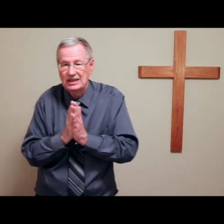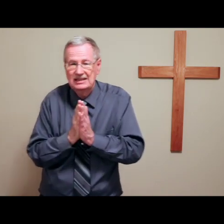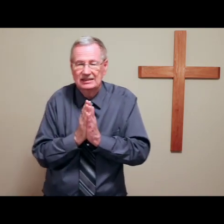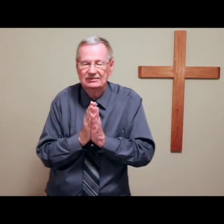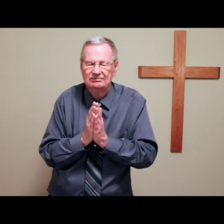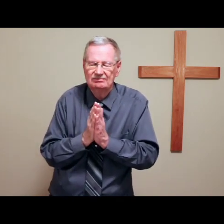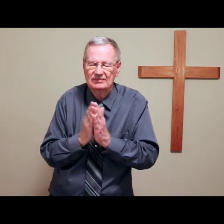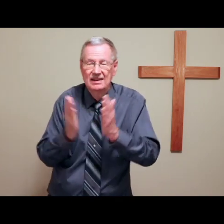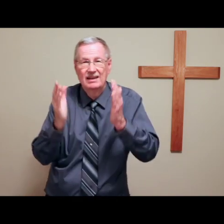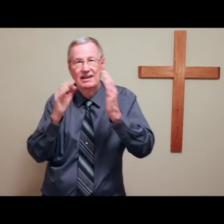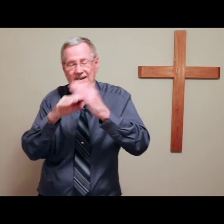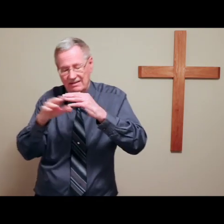Let us pray.